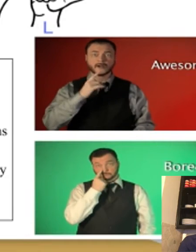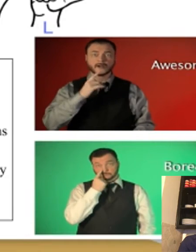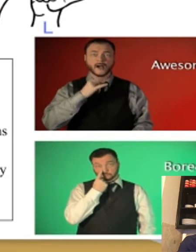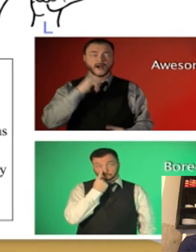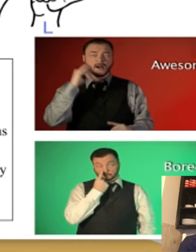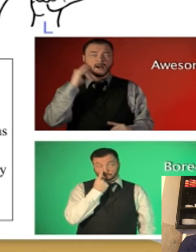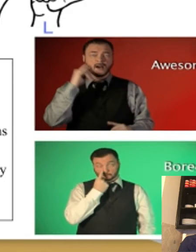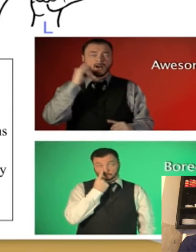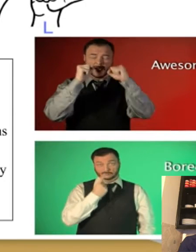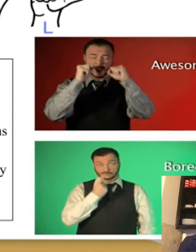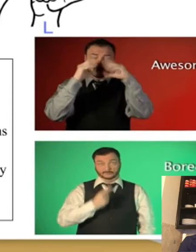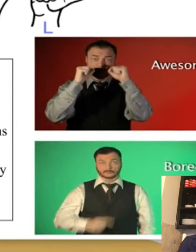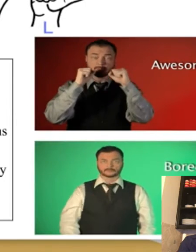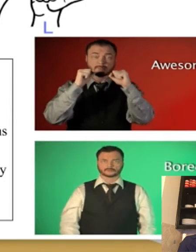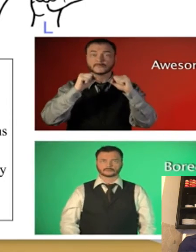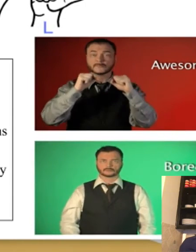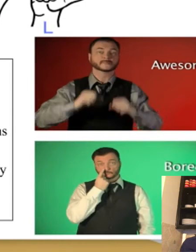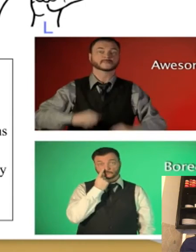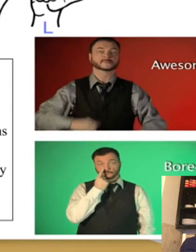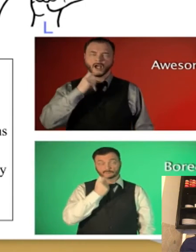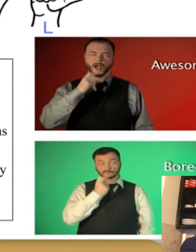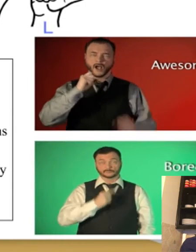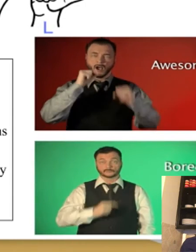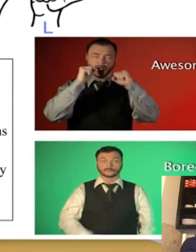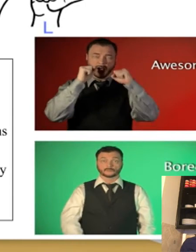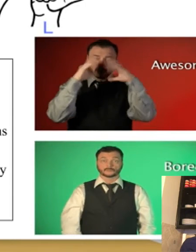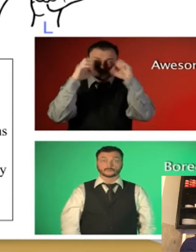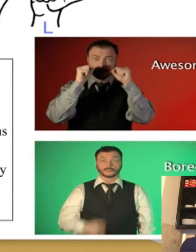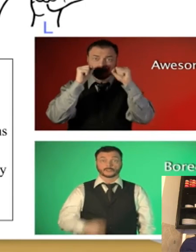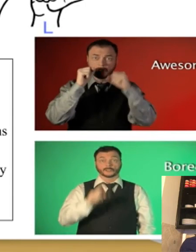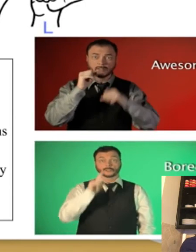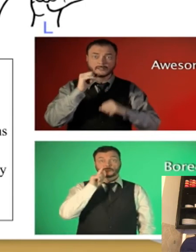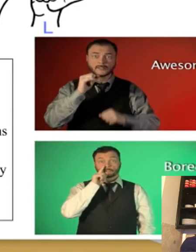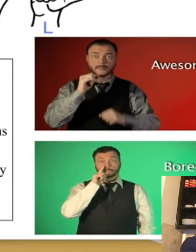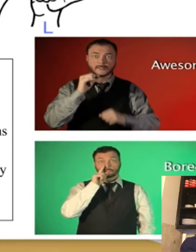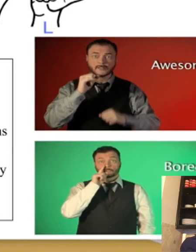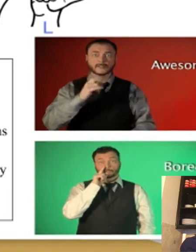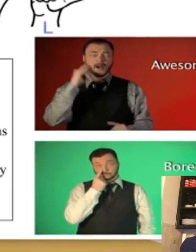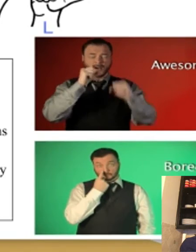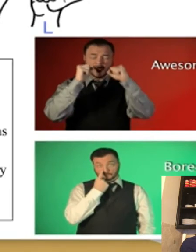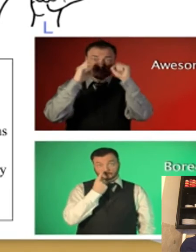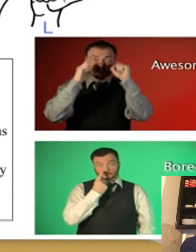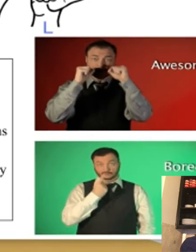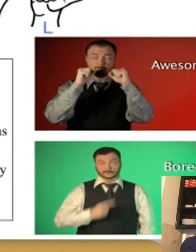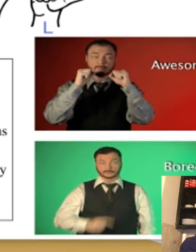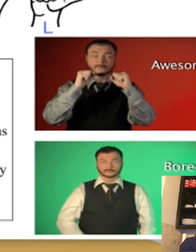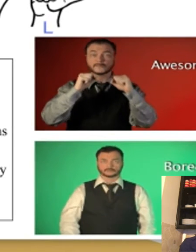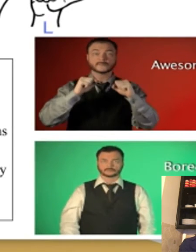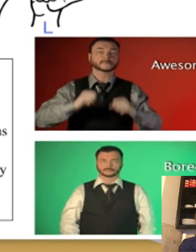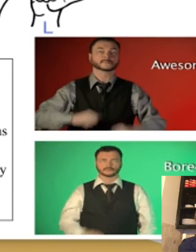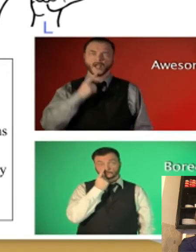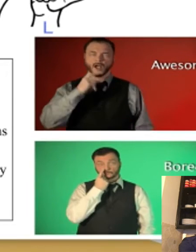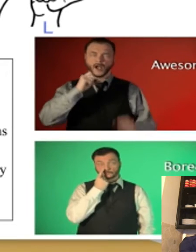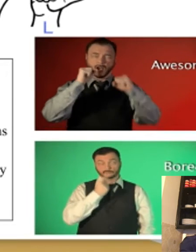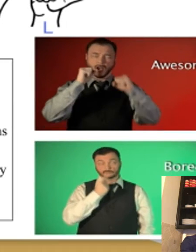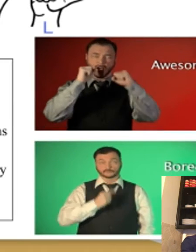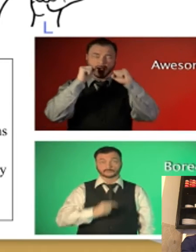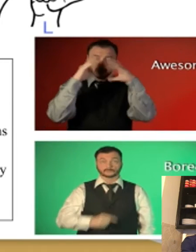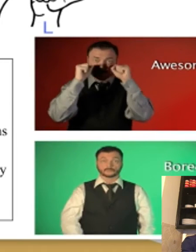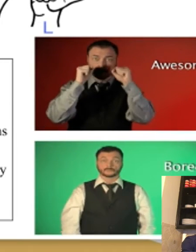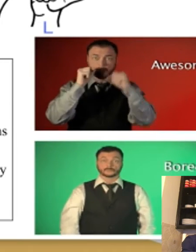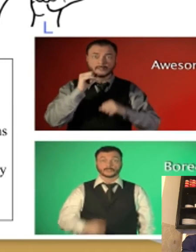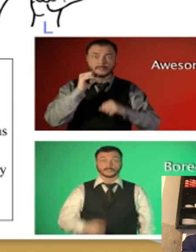So what is ASL? ASL is its complete, unique, complex language that employs signs made by